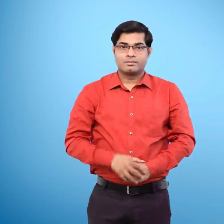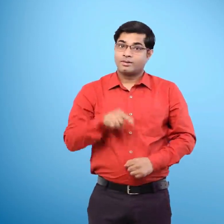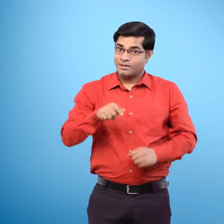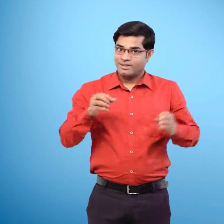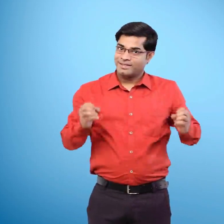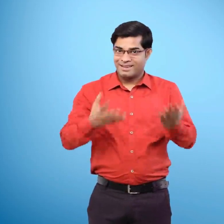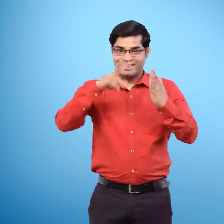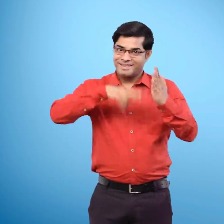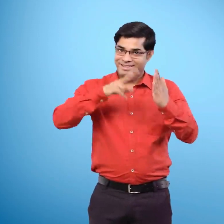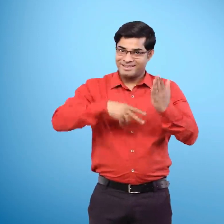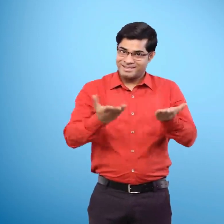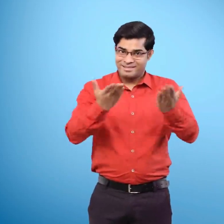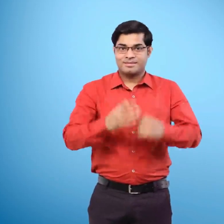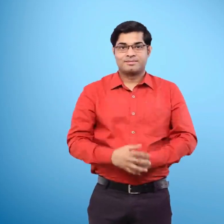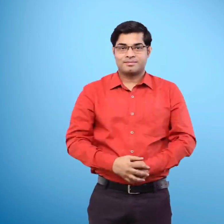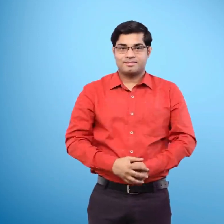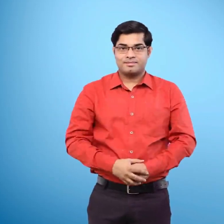Let's begin reading this page.